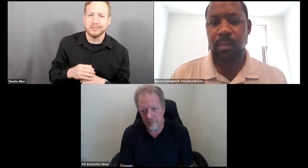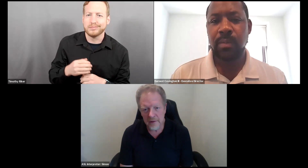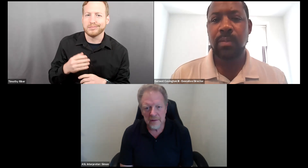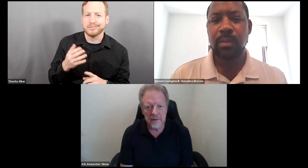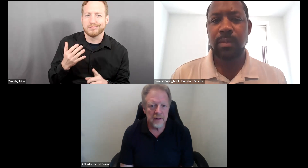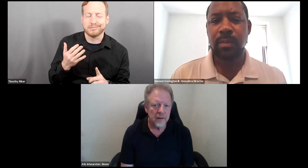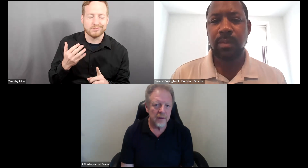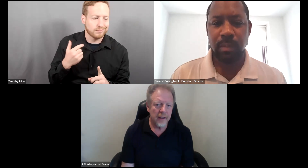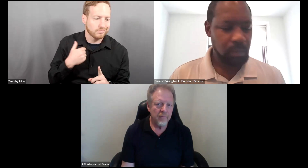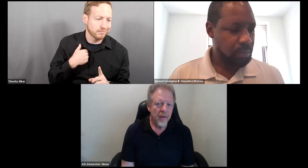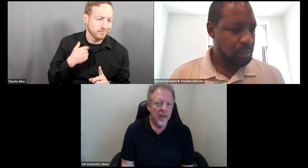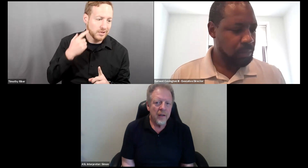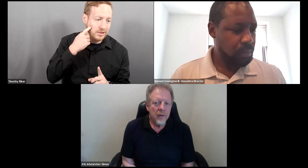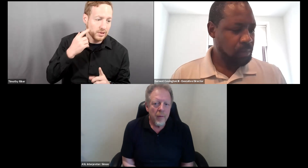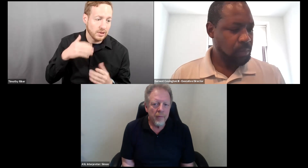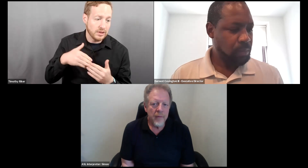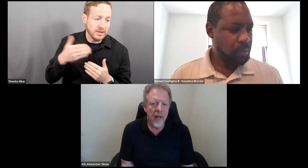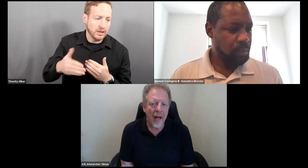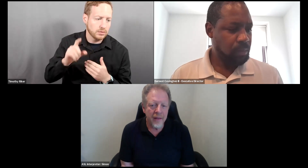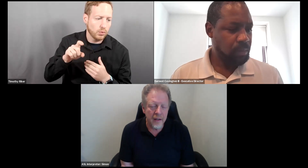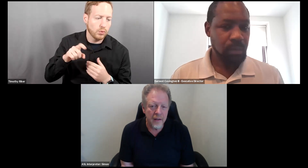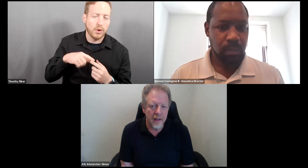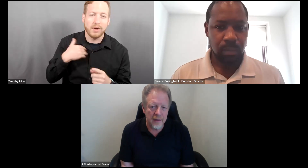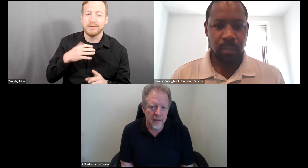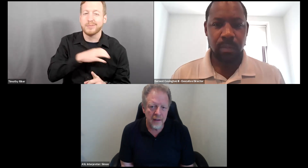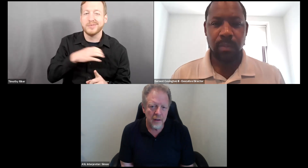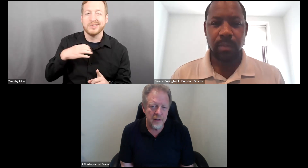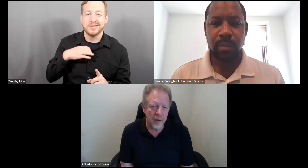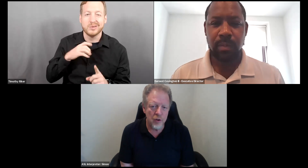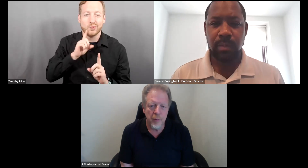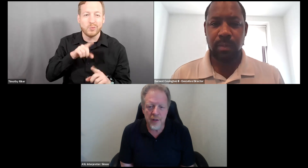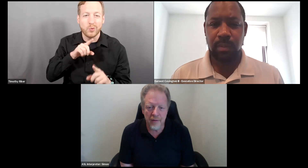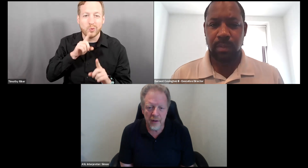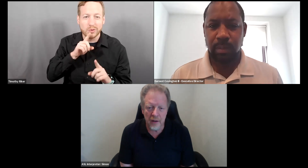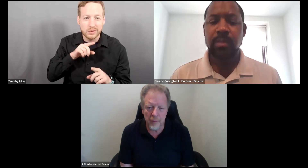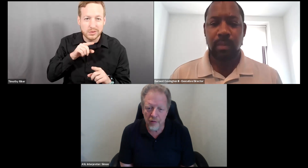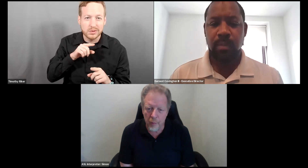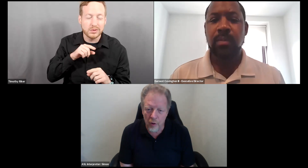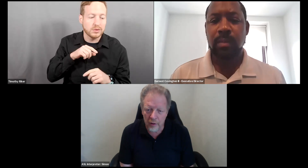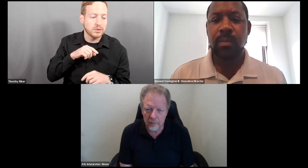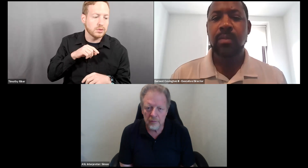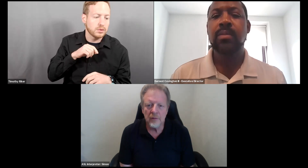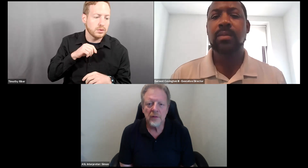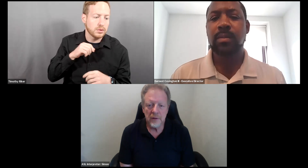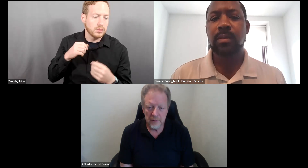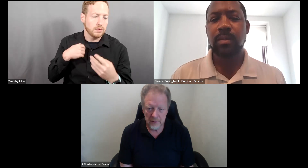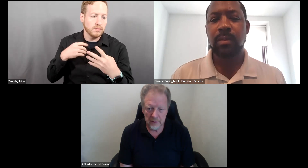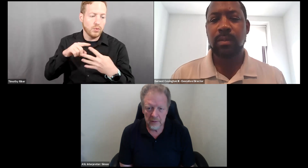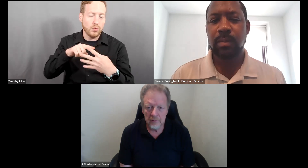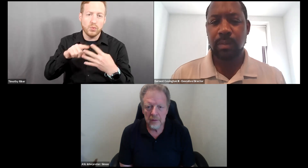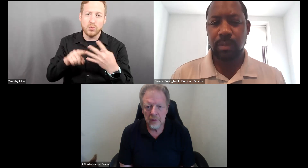time. Okay. I think the next thing is that we're supposed to have a committee report.